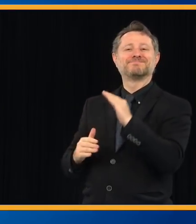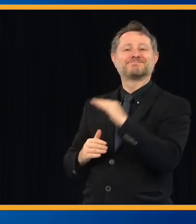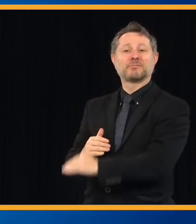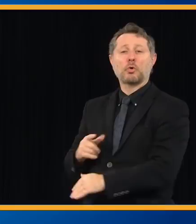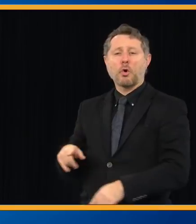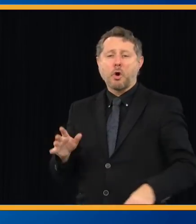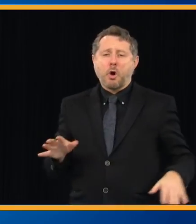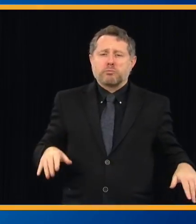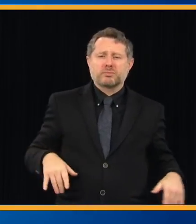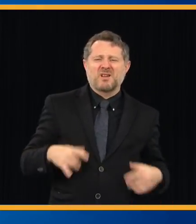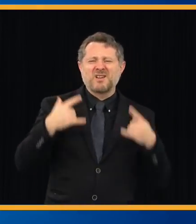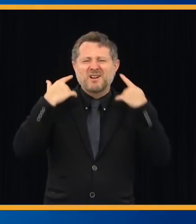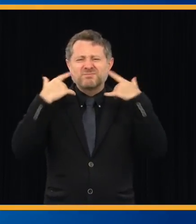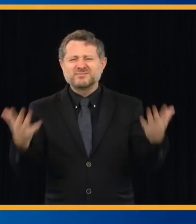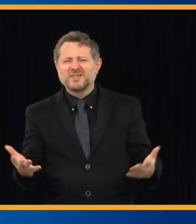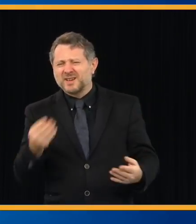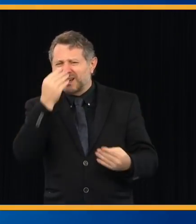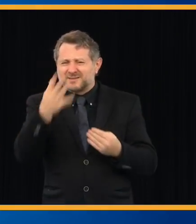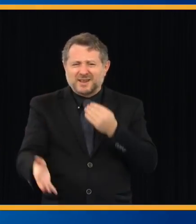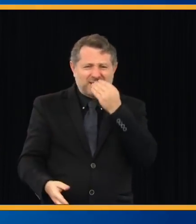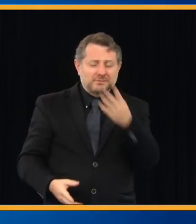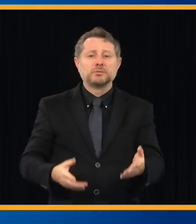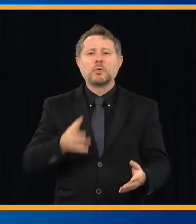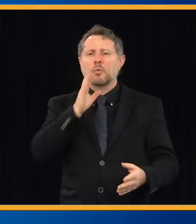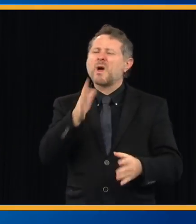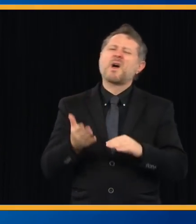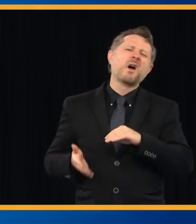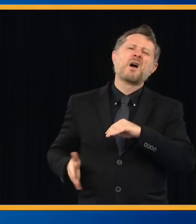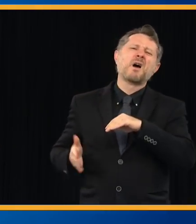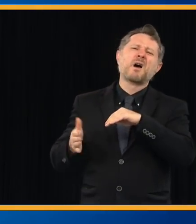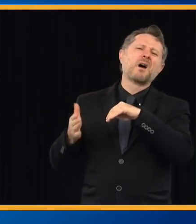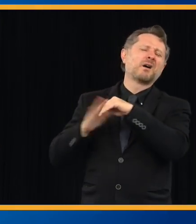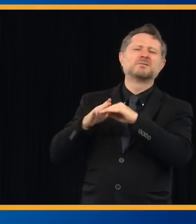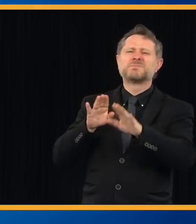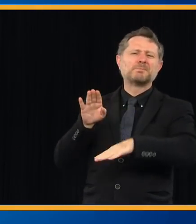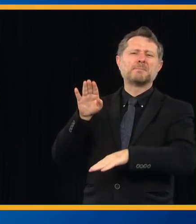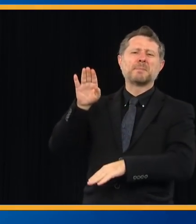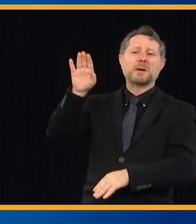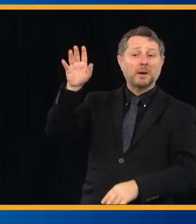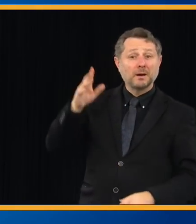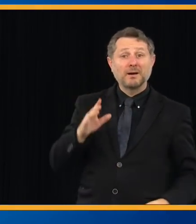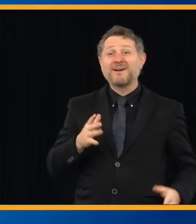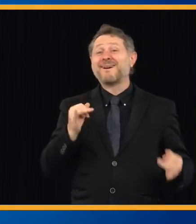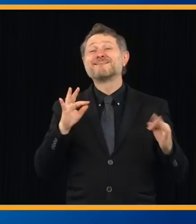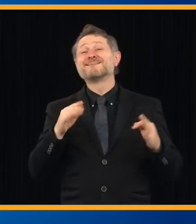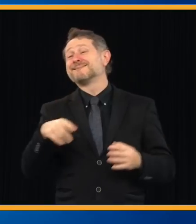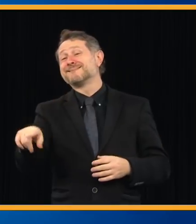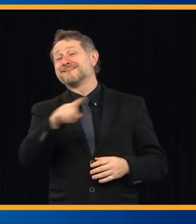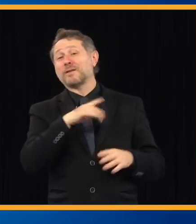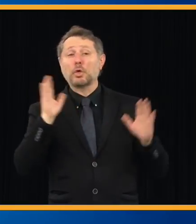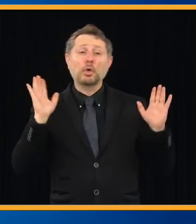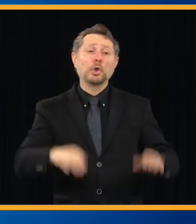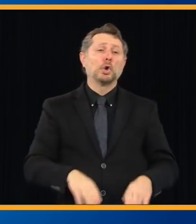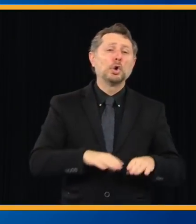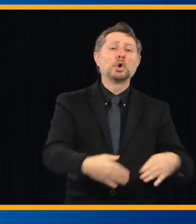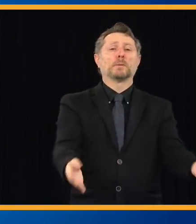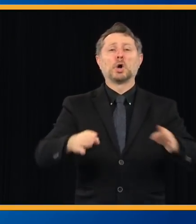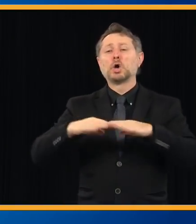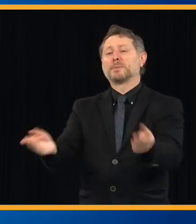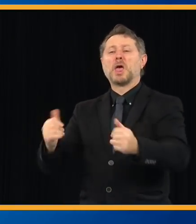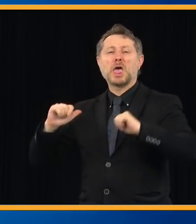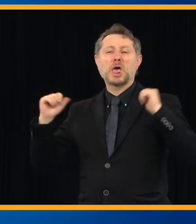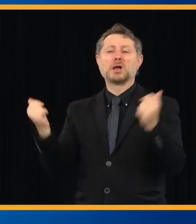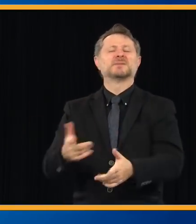that infection number keep going straight up. We reopen irresponsibly, you will see that infection number go straight